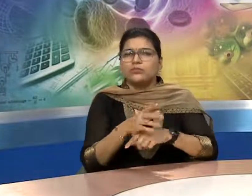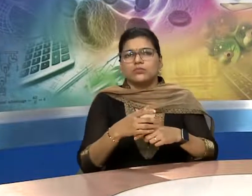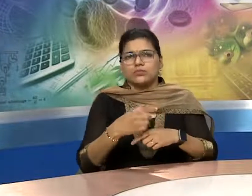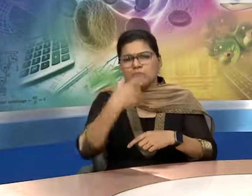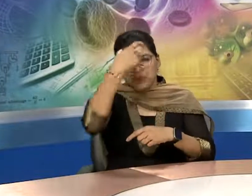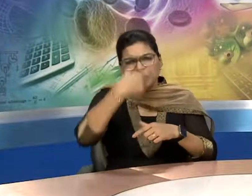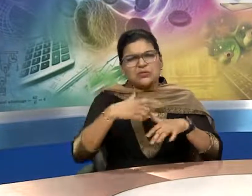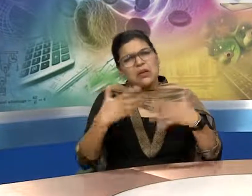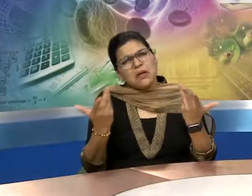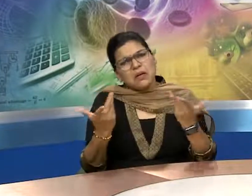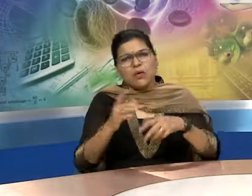Consultation.